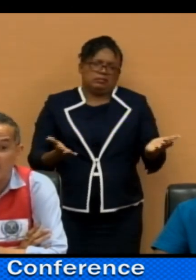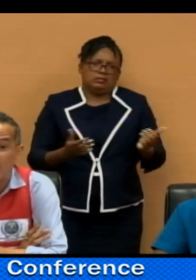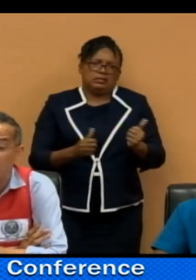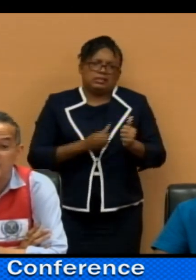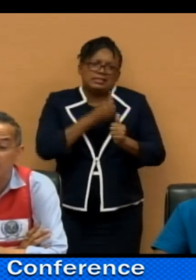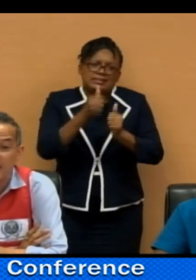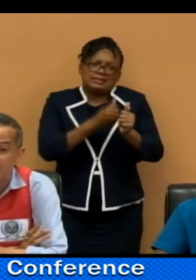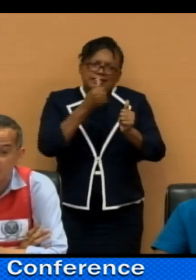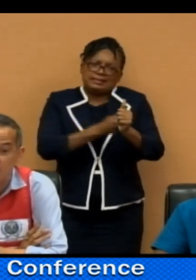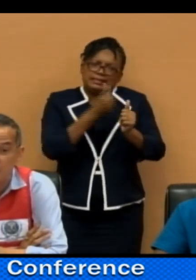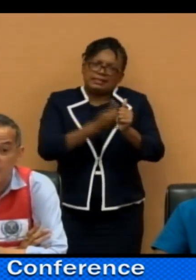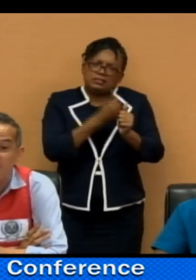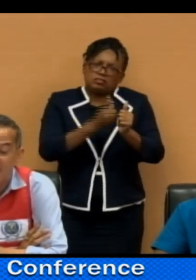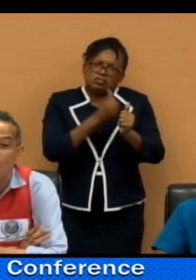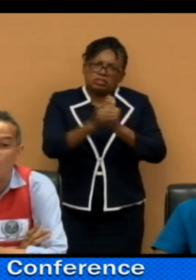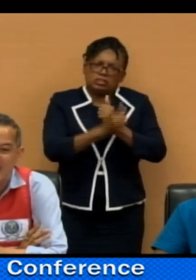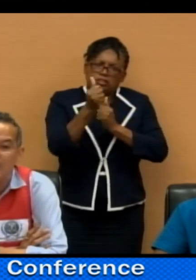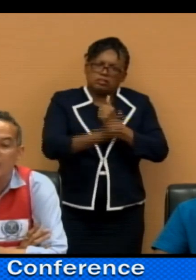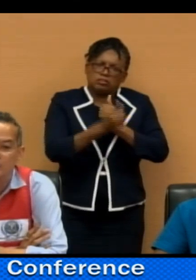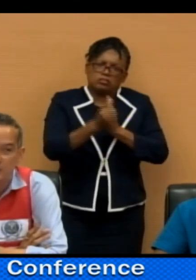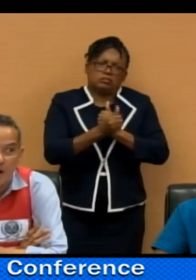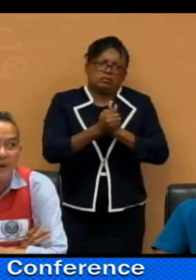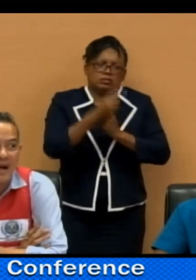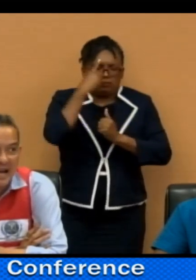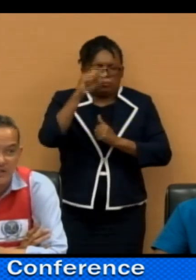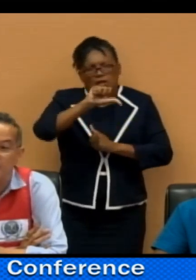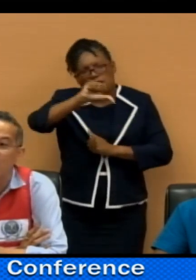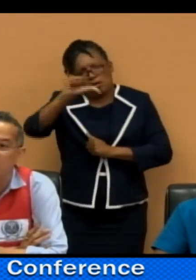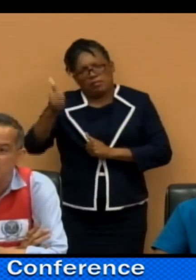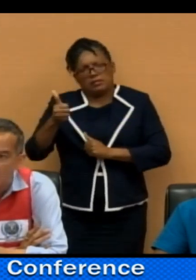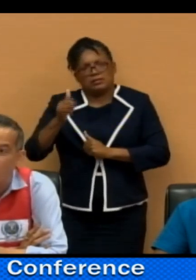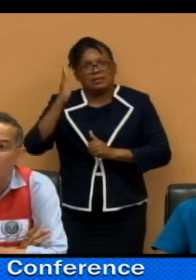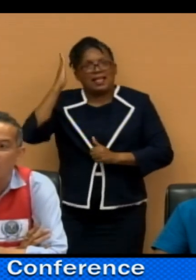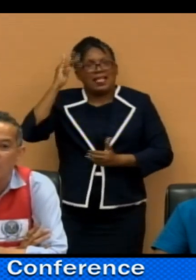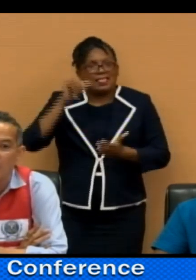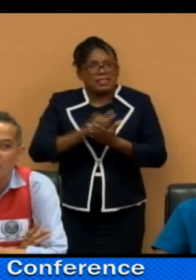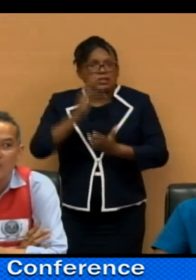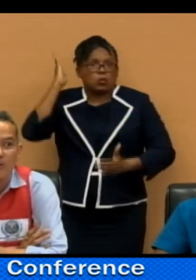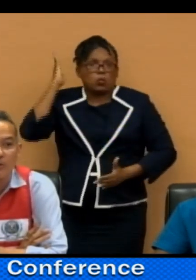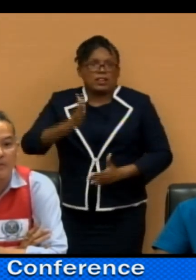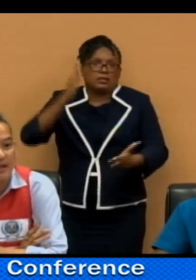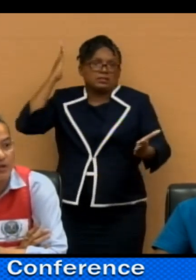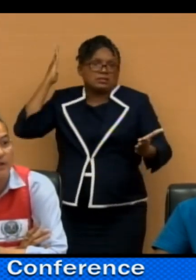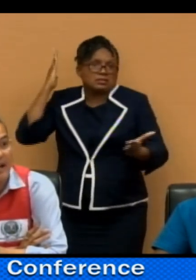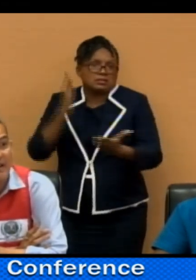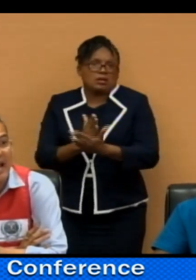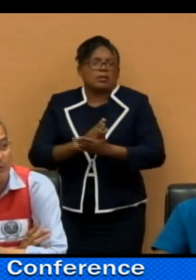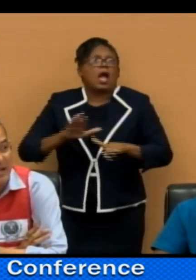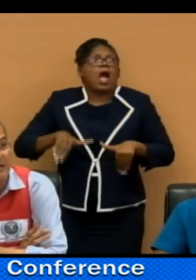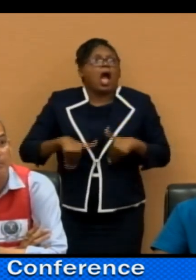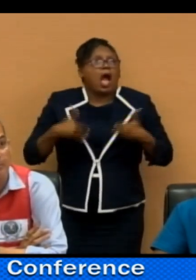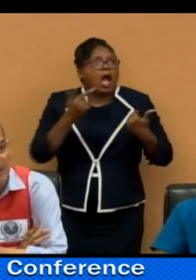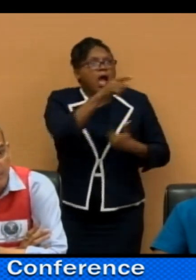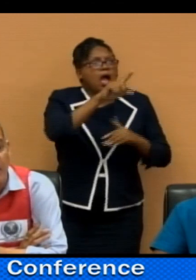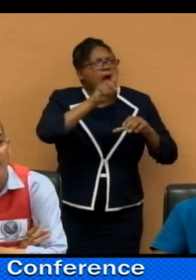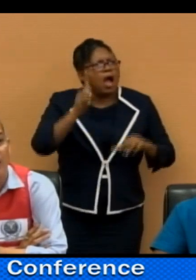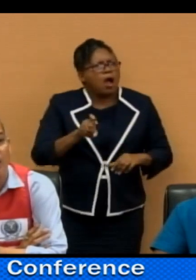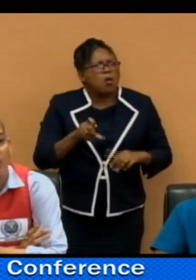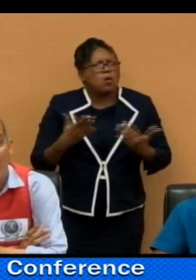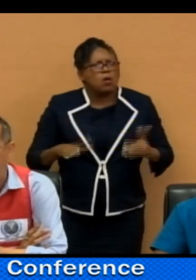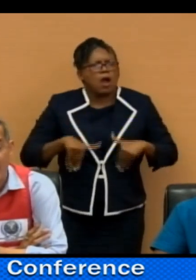That, I'm not saying that has to stop, that will stop as of now. With the Ministry of Health and we as a